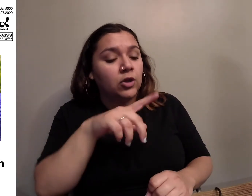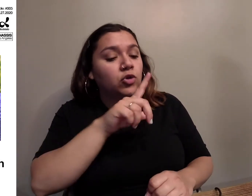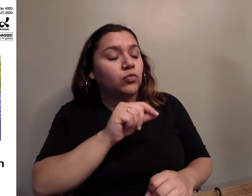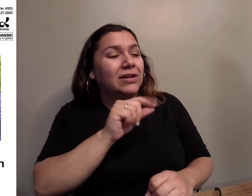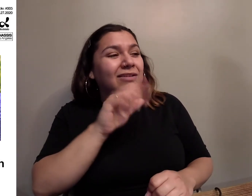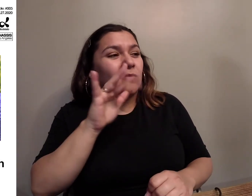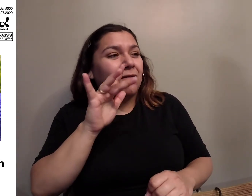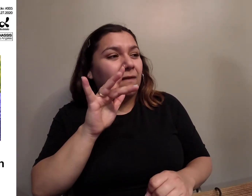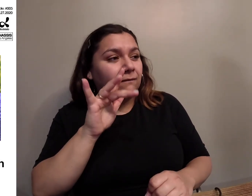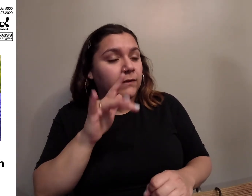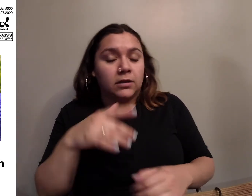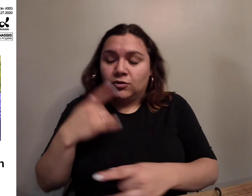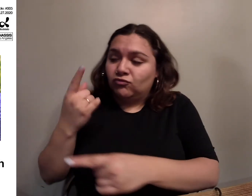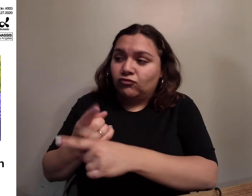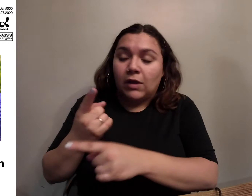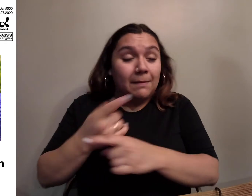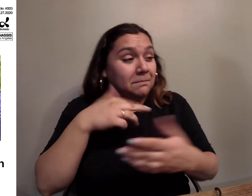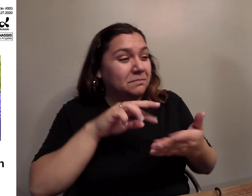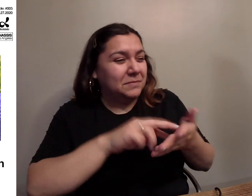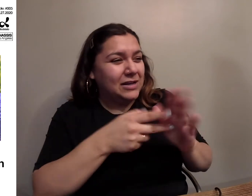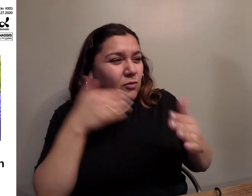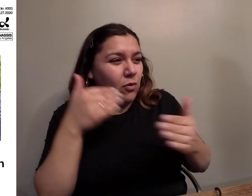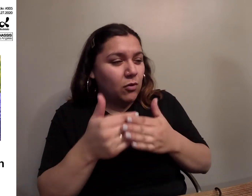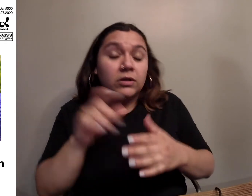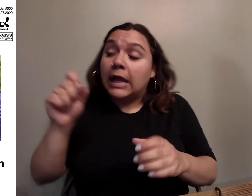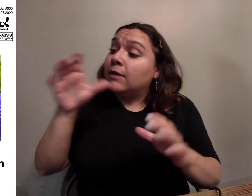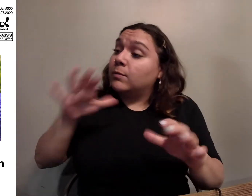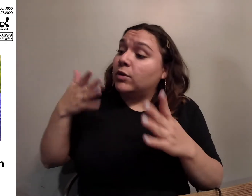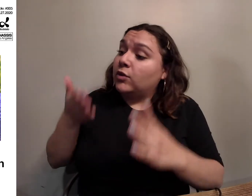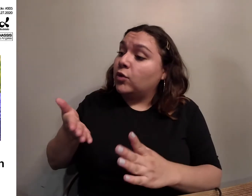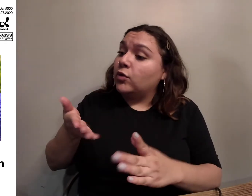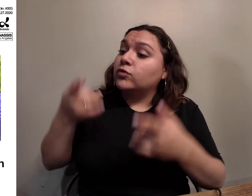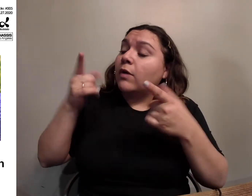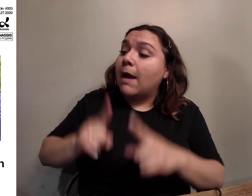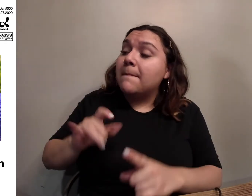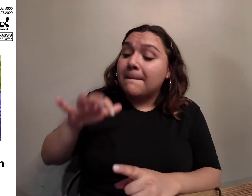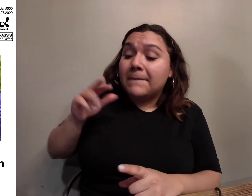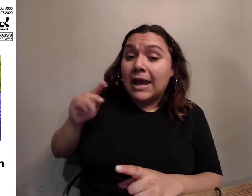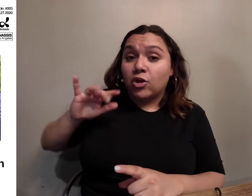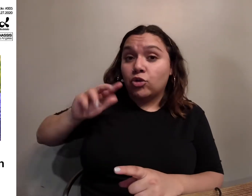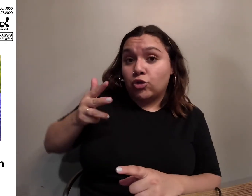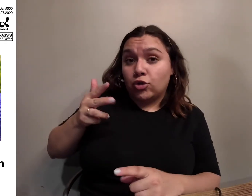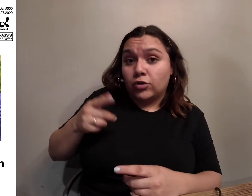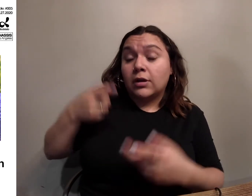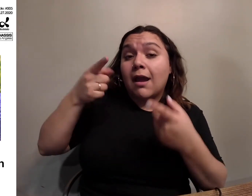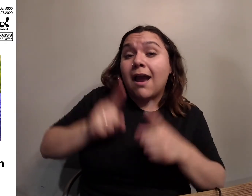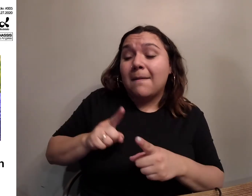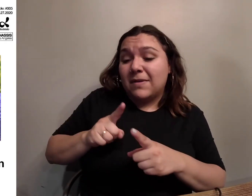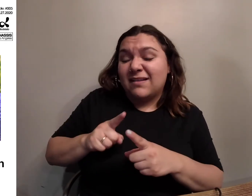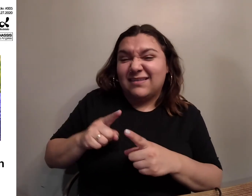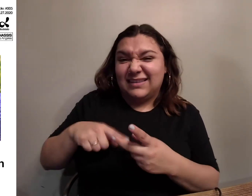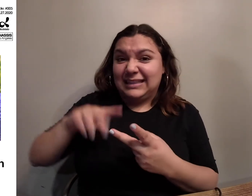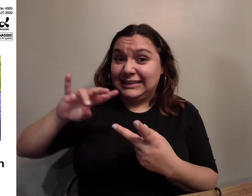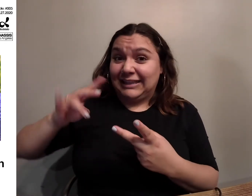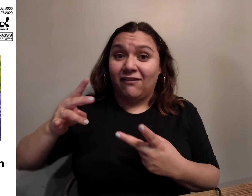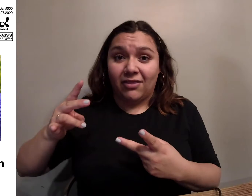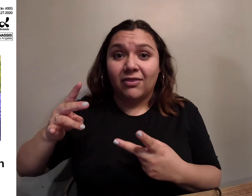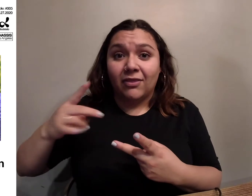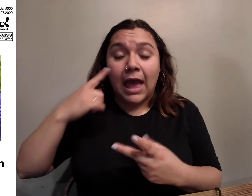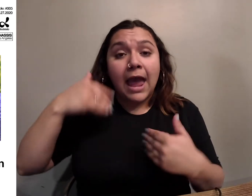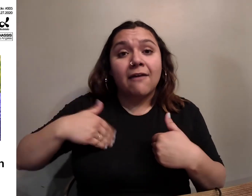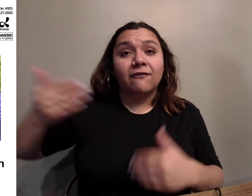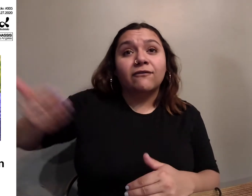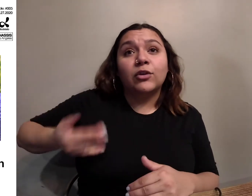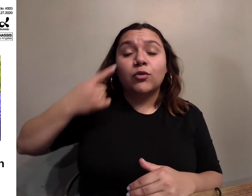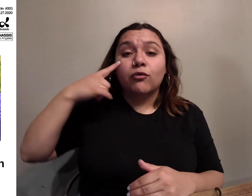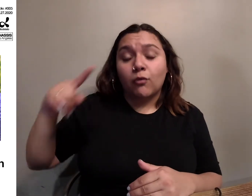So that's what I was doing there. So we wrapped on the 3rd. On the 7th, I had an invitation to a